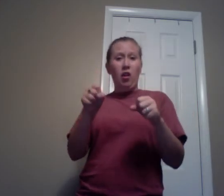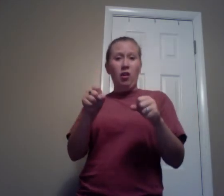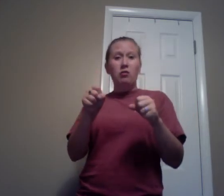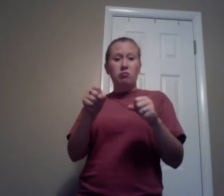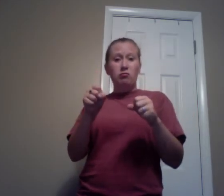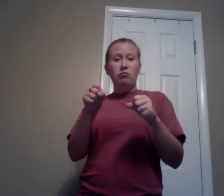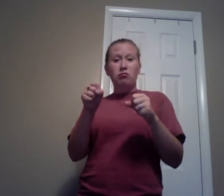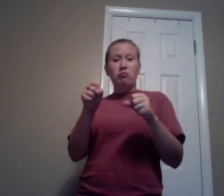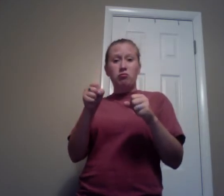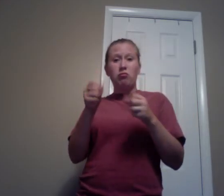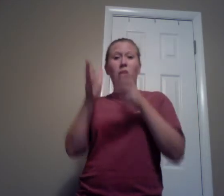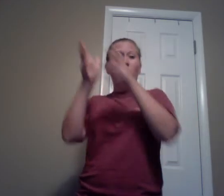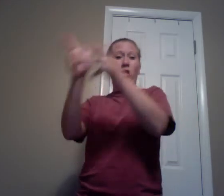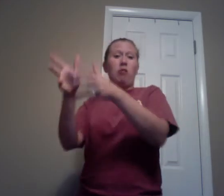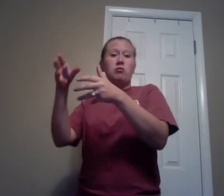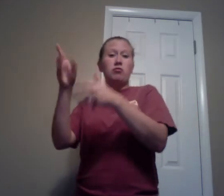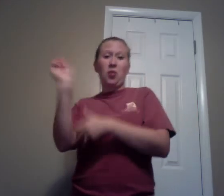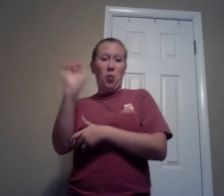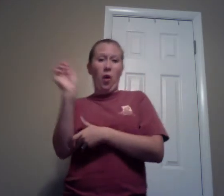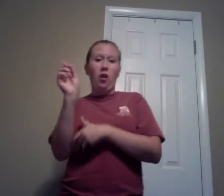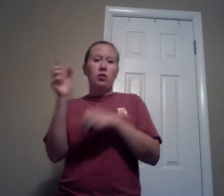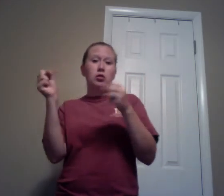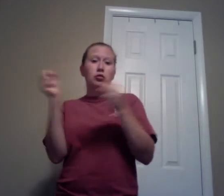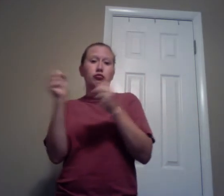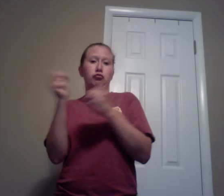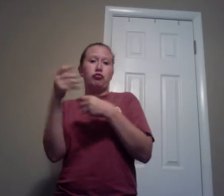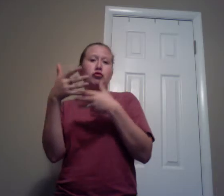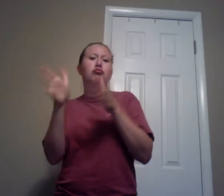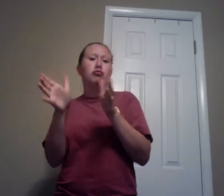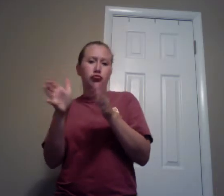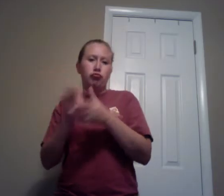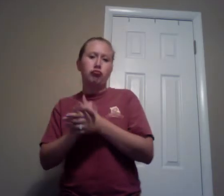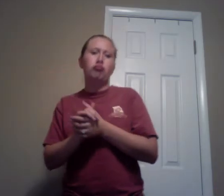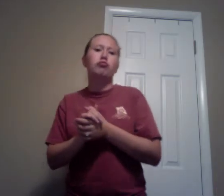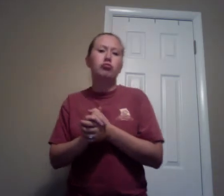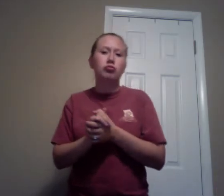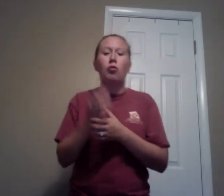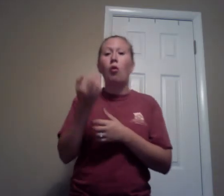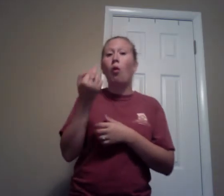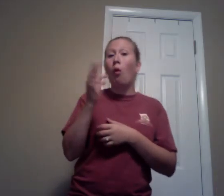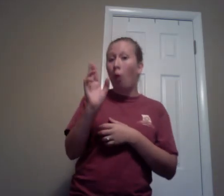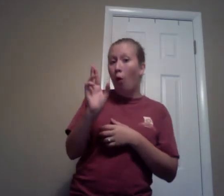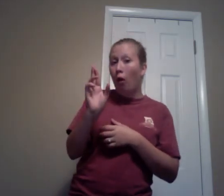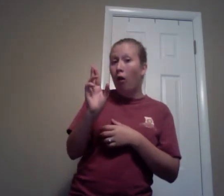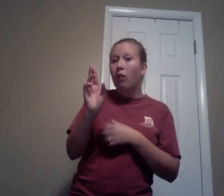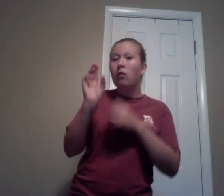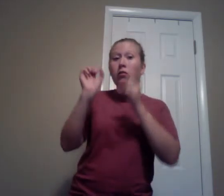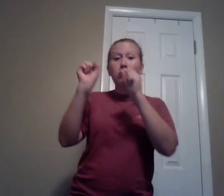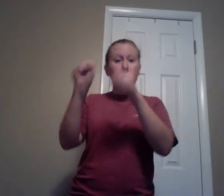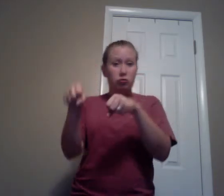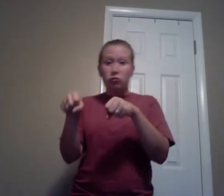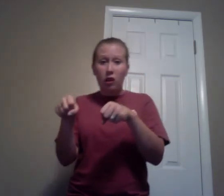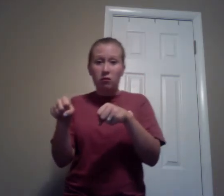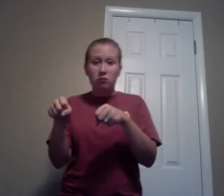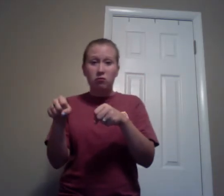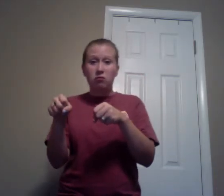at room temperature and it feels awful and you'd like it to be cold, you can put it in the refrigerator. So in other words, you can vary the temperature